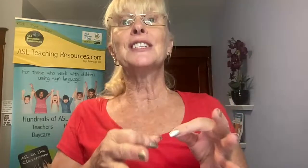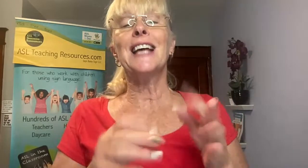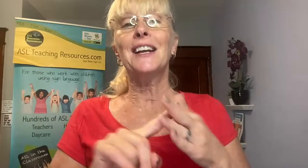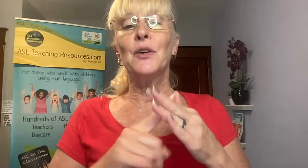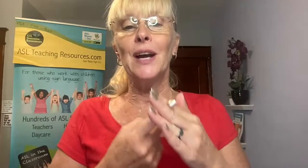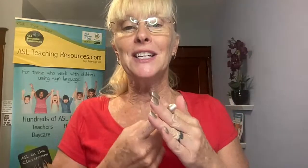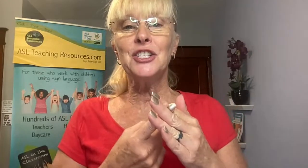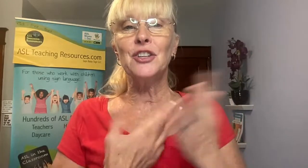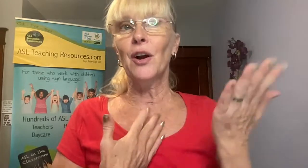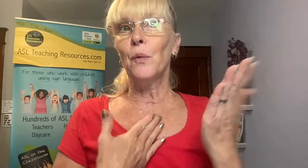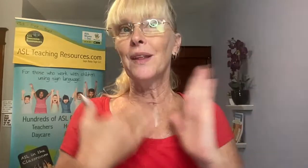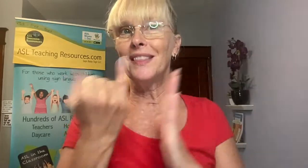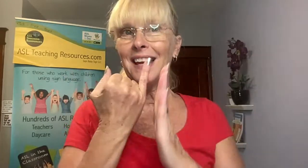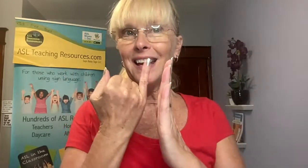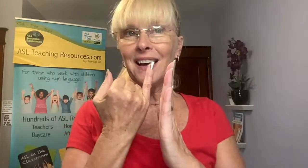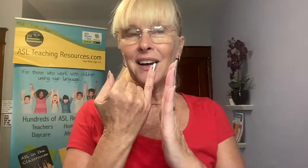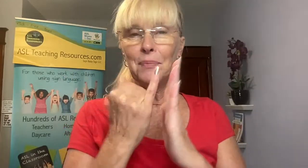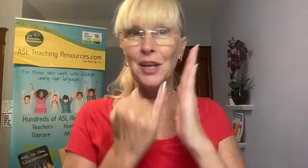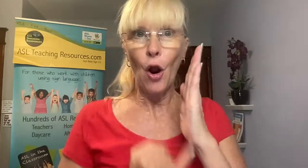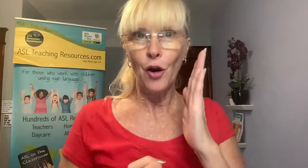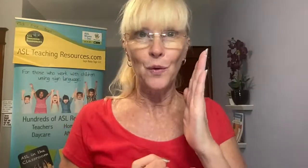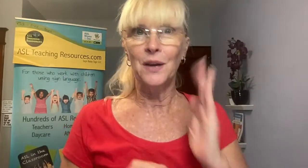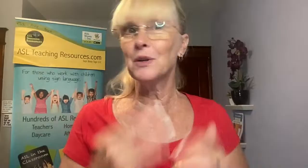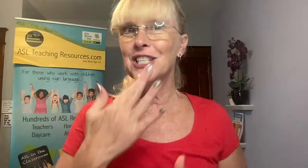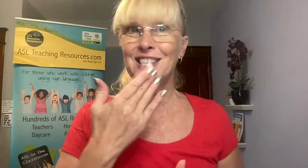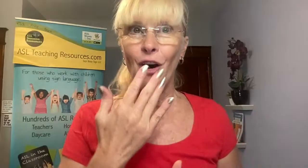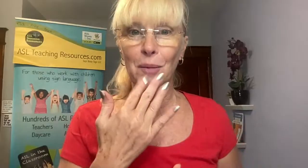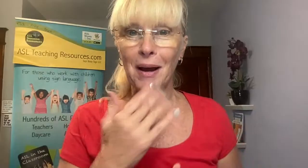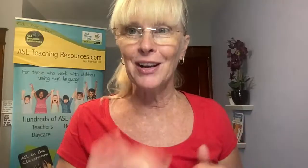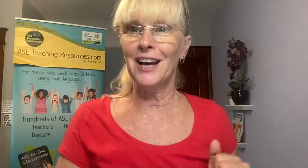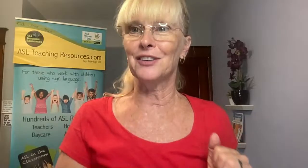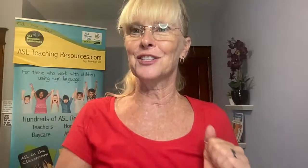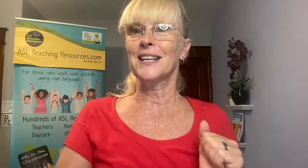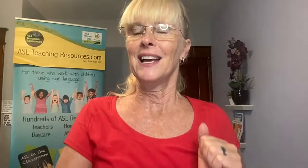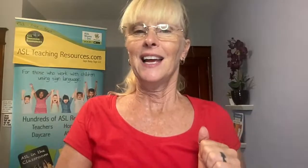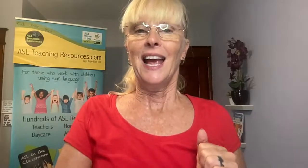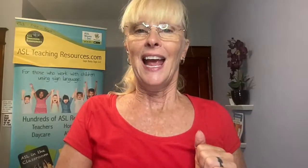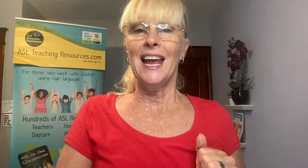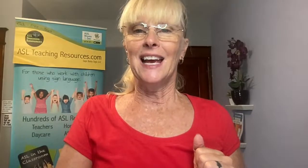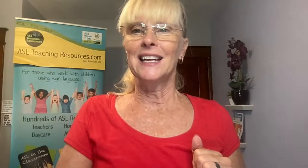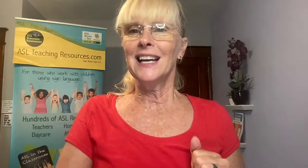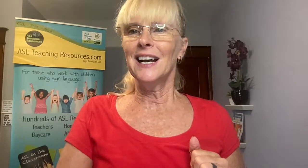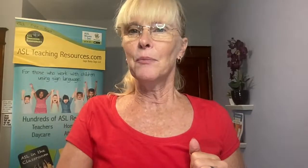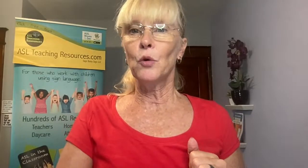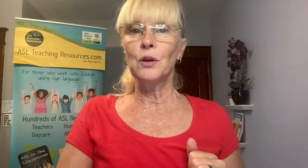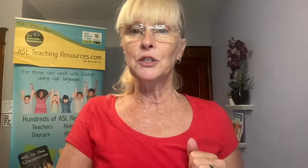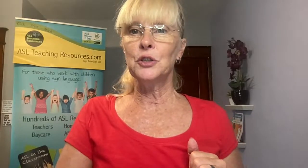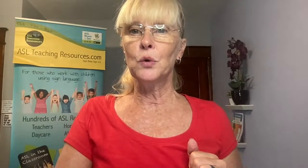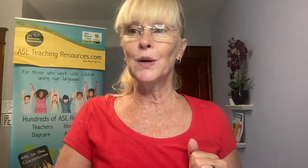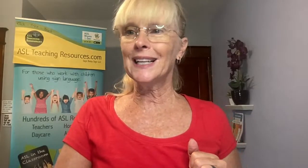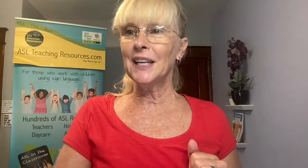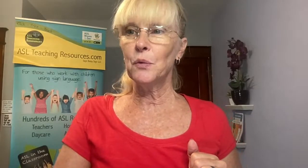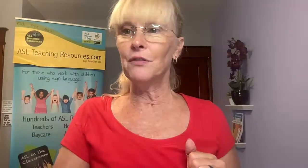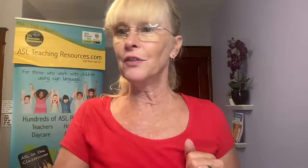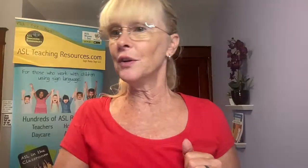decide to go ahead and start with the art one, which is all about colors. And we're going to quickly